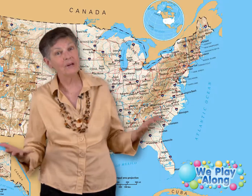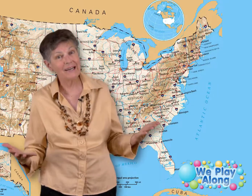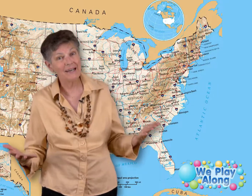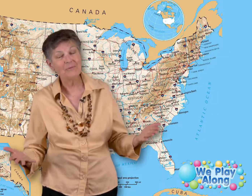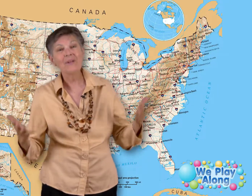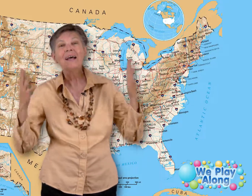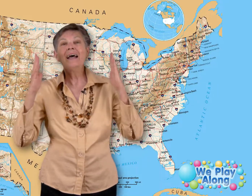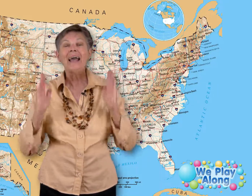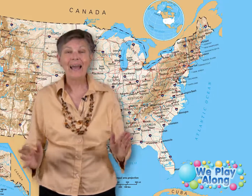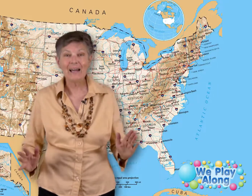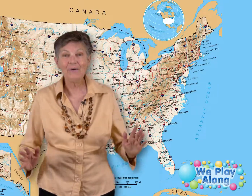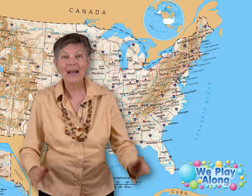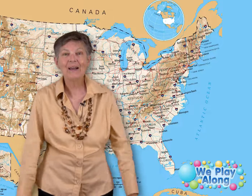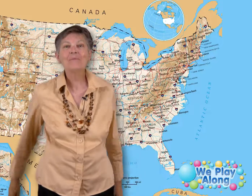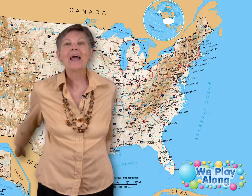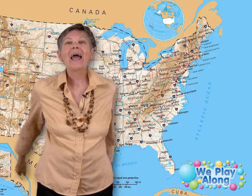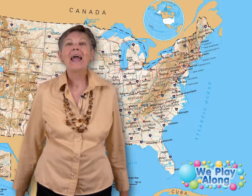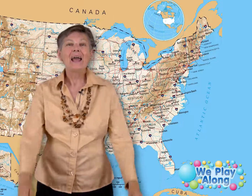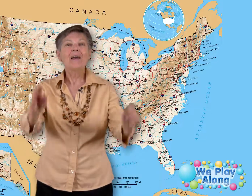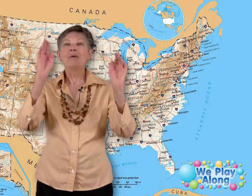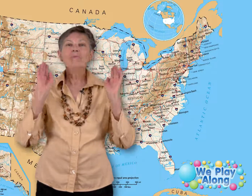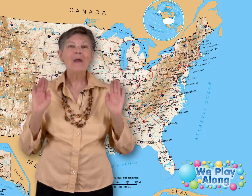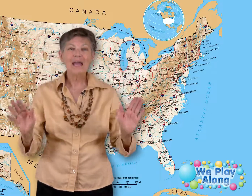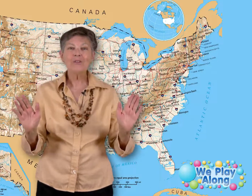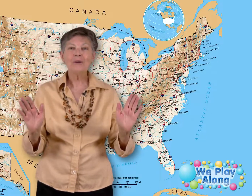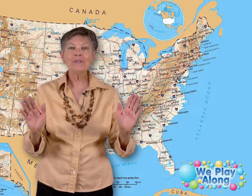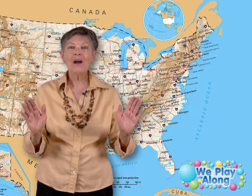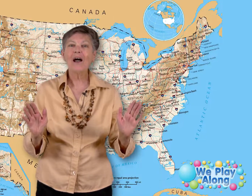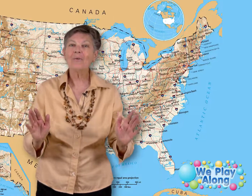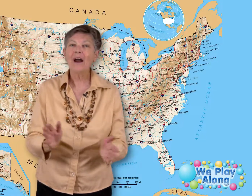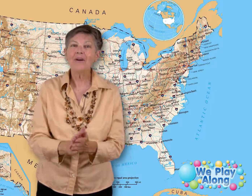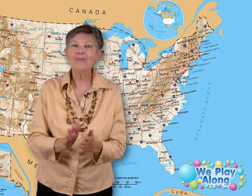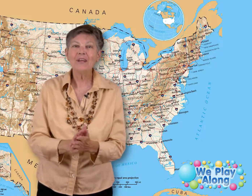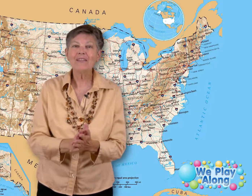pretty. Anyway, make a trip to Colorado if you get the